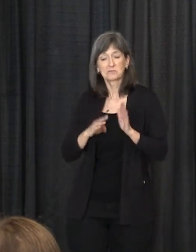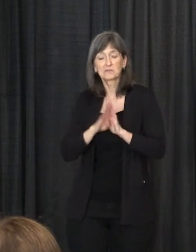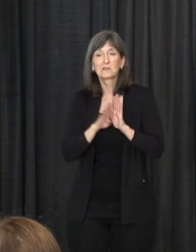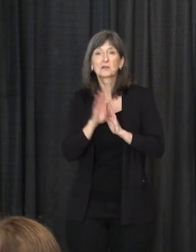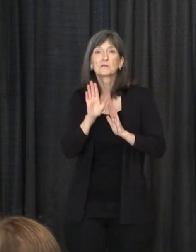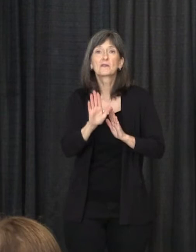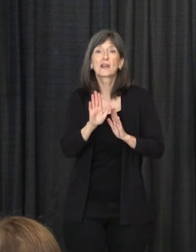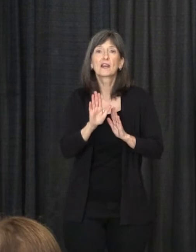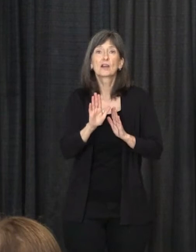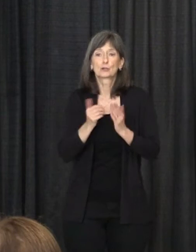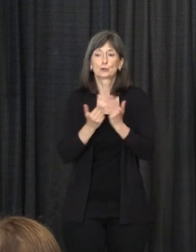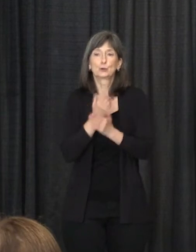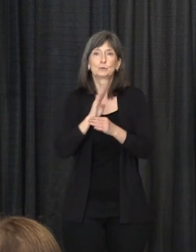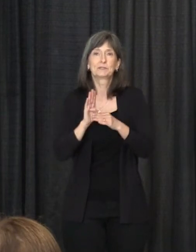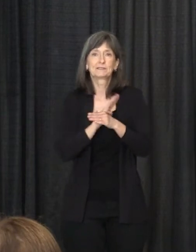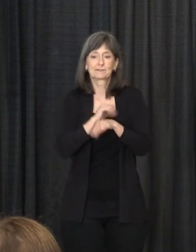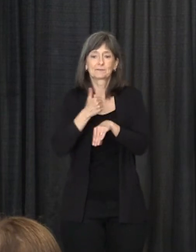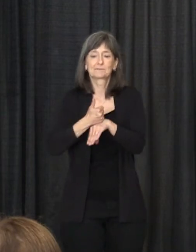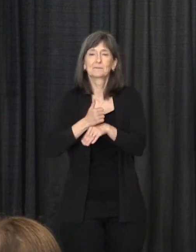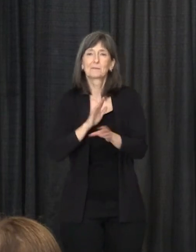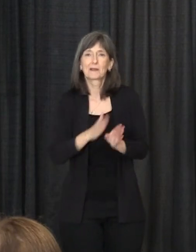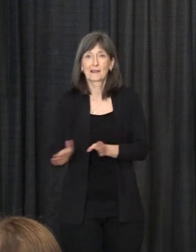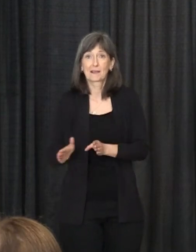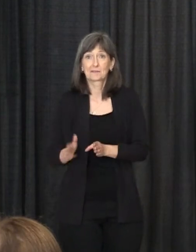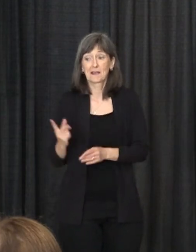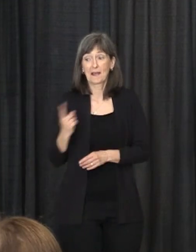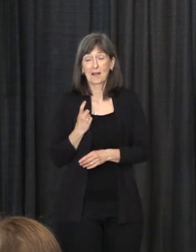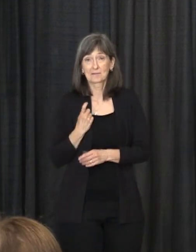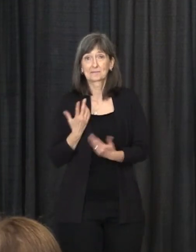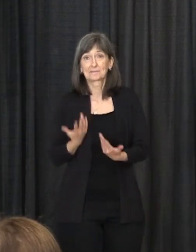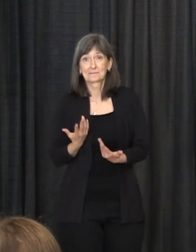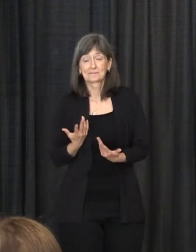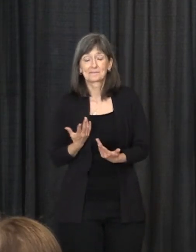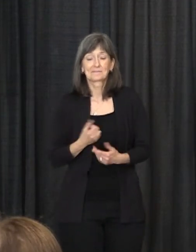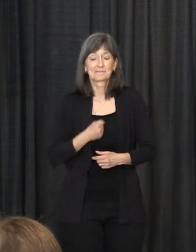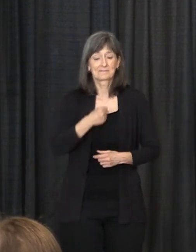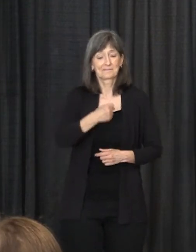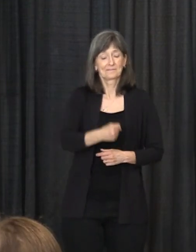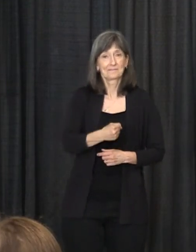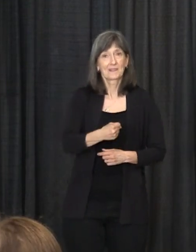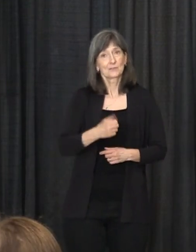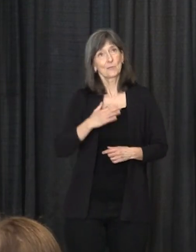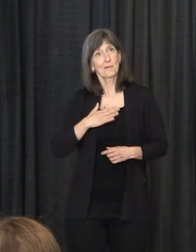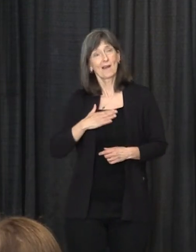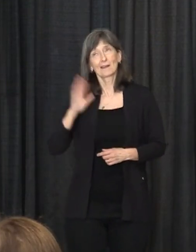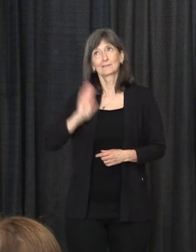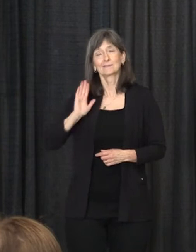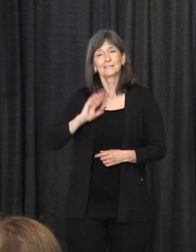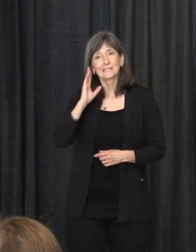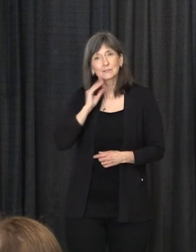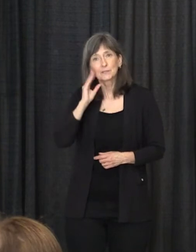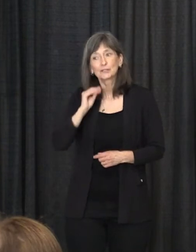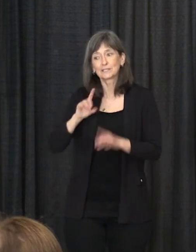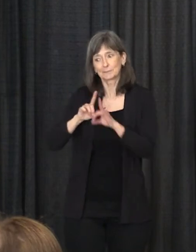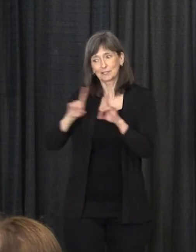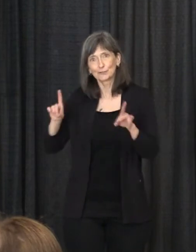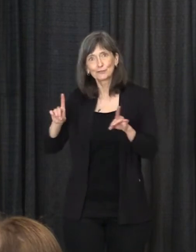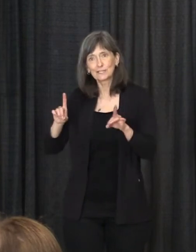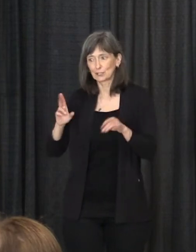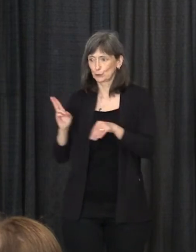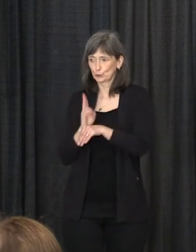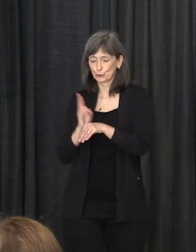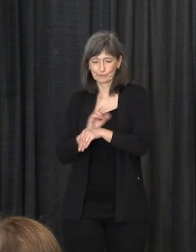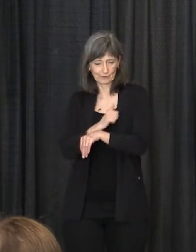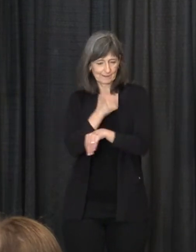social enterprise pilot and to put into practice my past experience and my degrees to